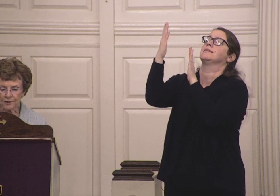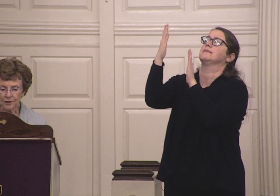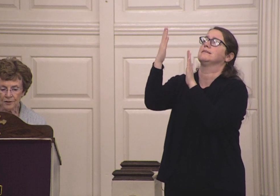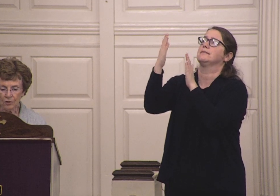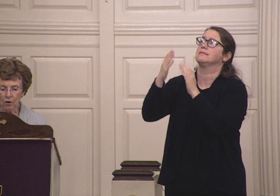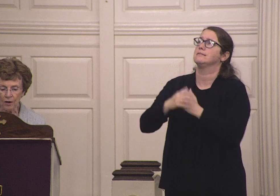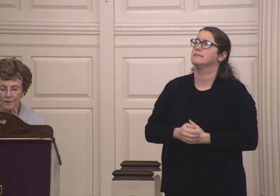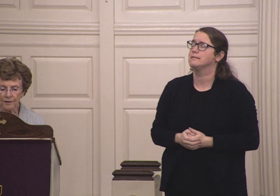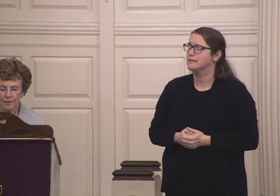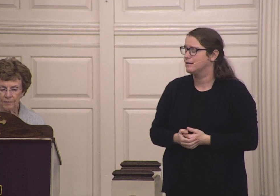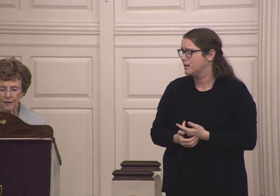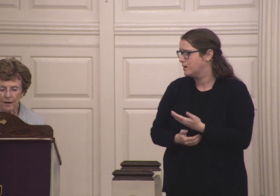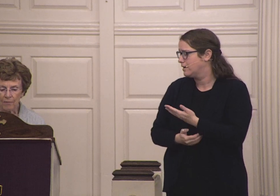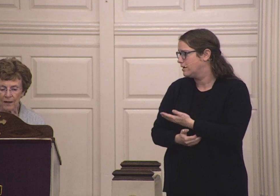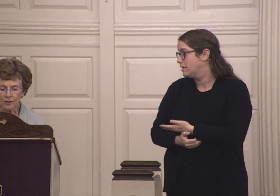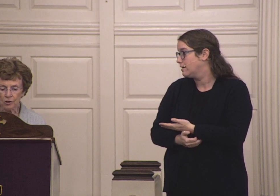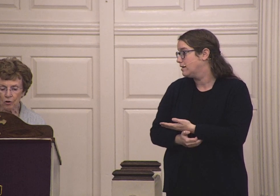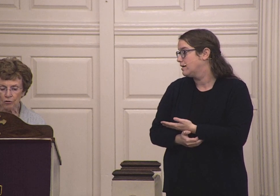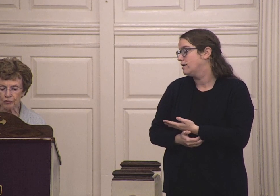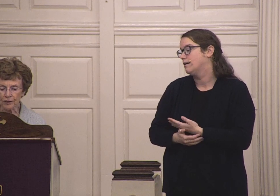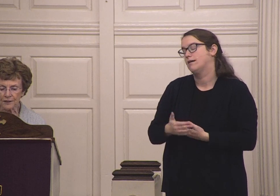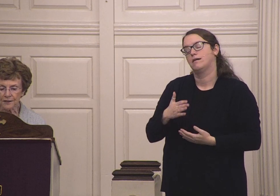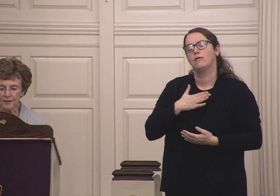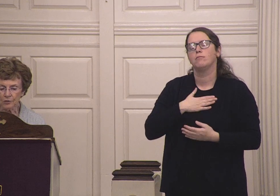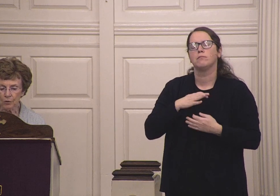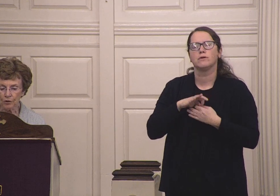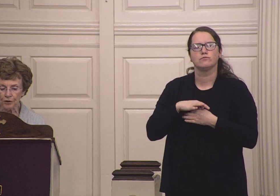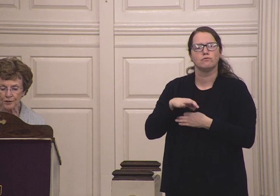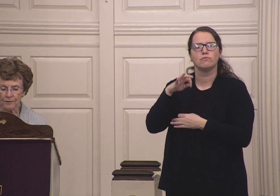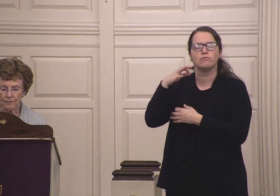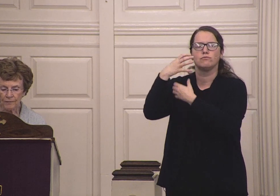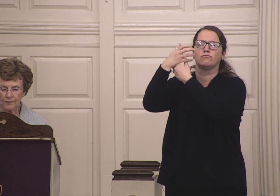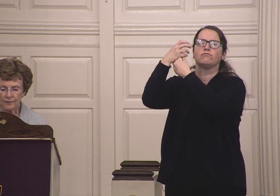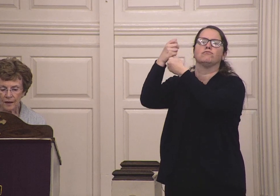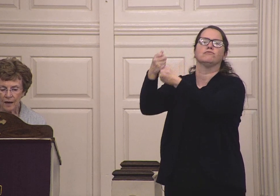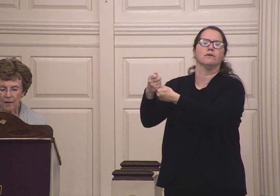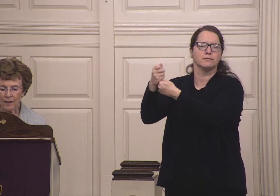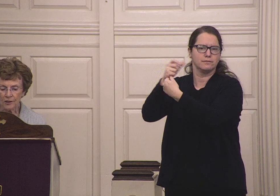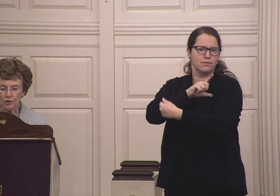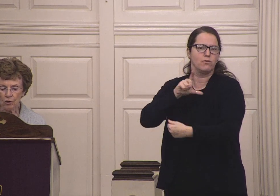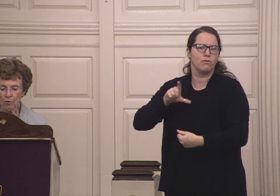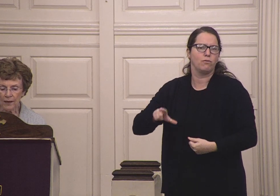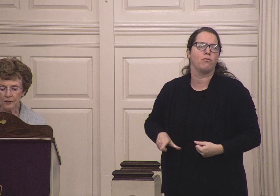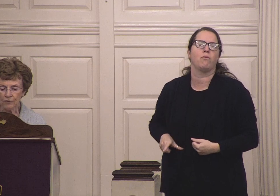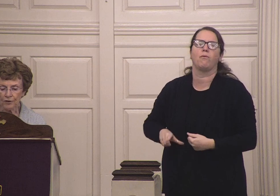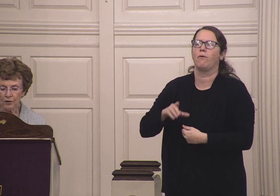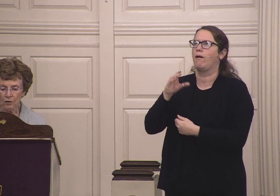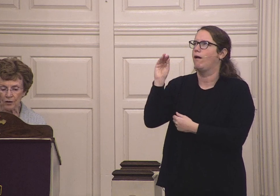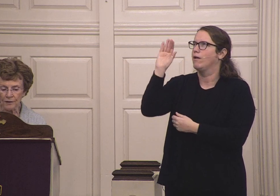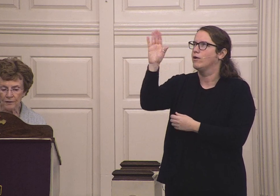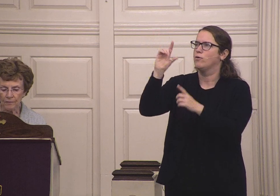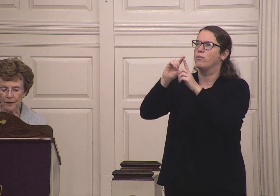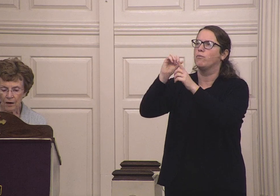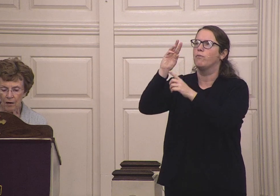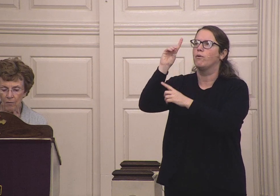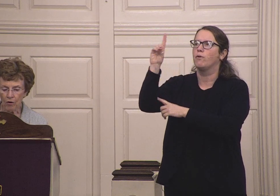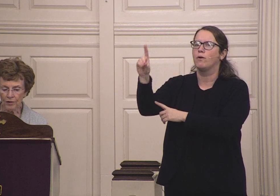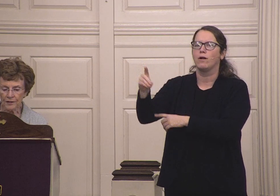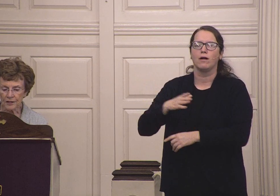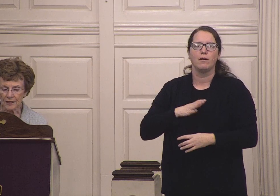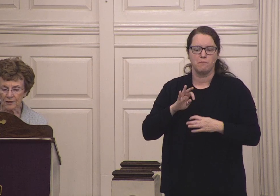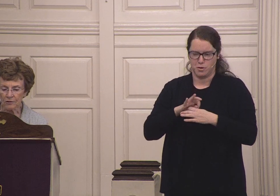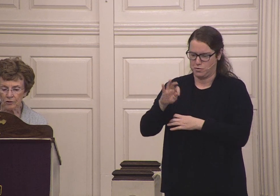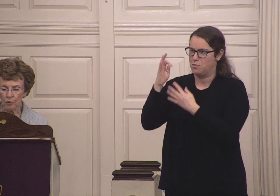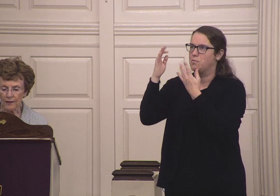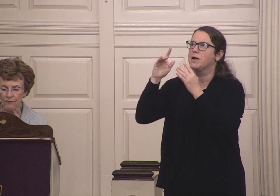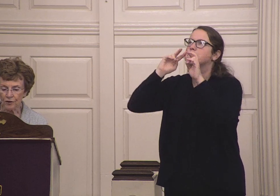I trust in the Lord. My soul trusts in his word. My soul waits for the Lord more